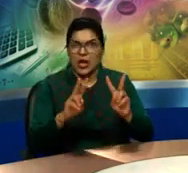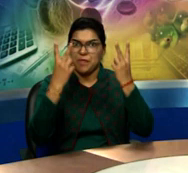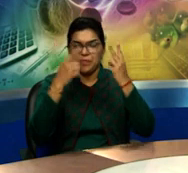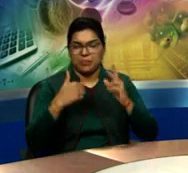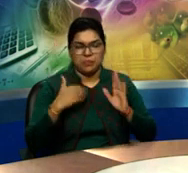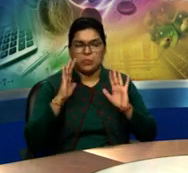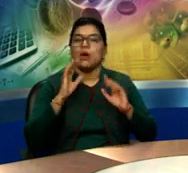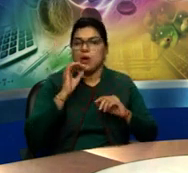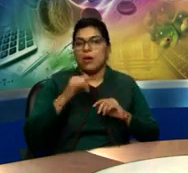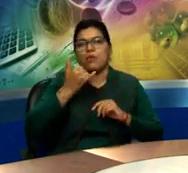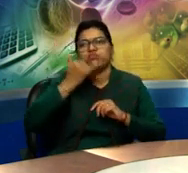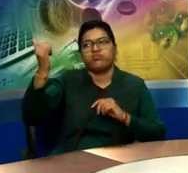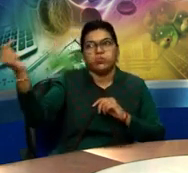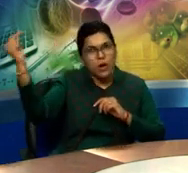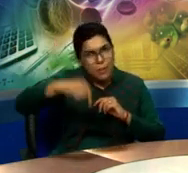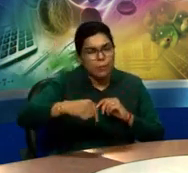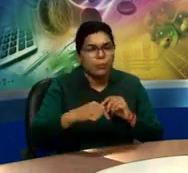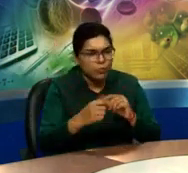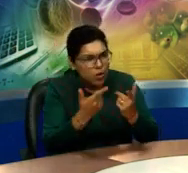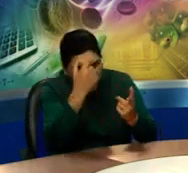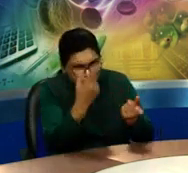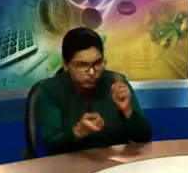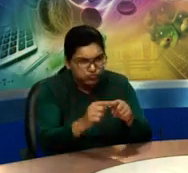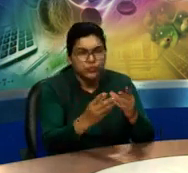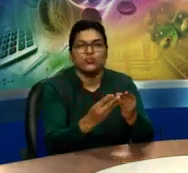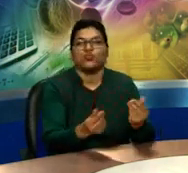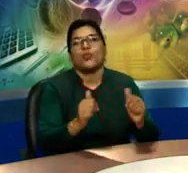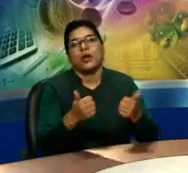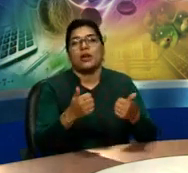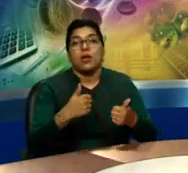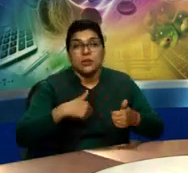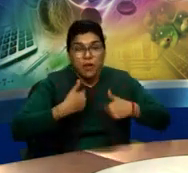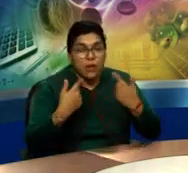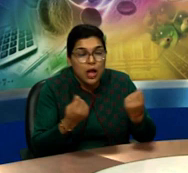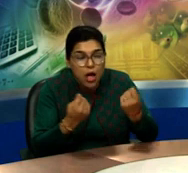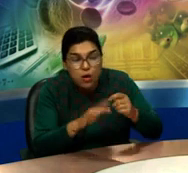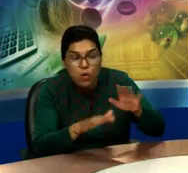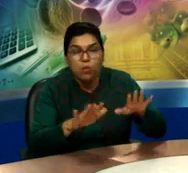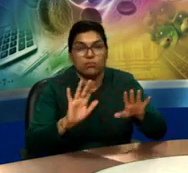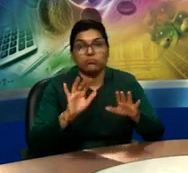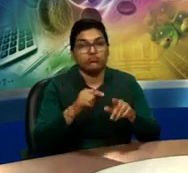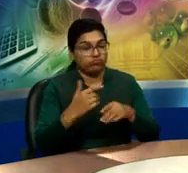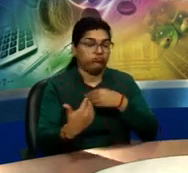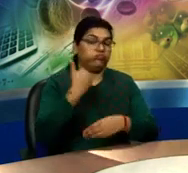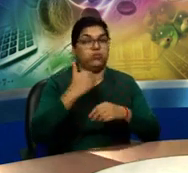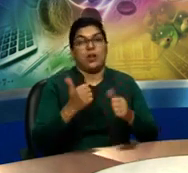machine, if given a command, then machine will not be stopped. So it can lead to